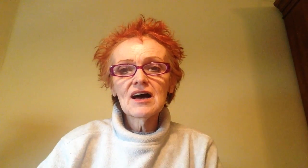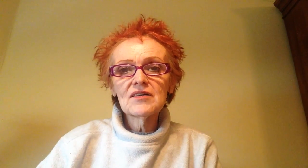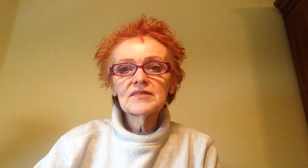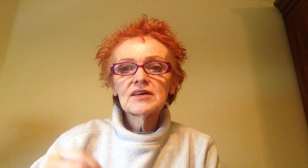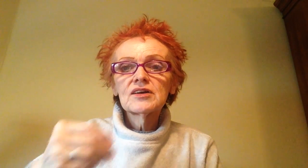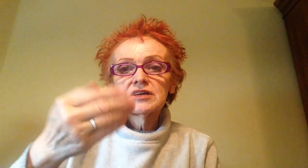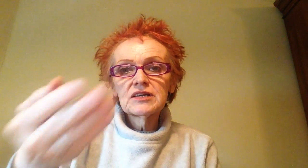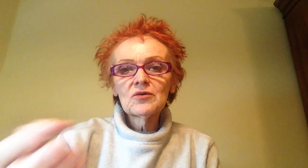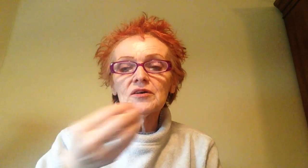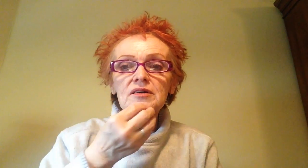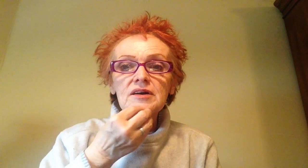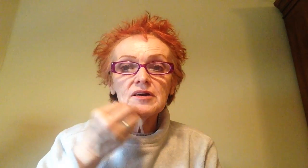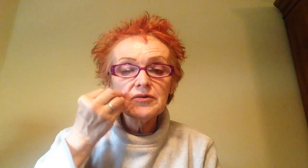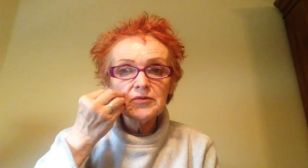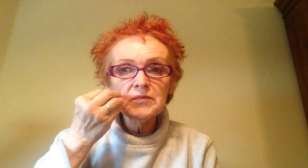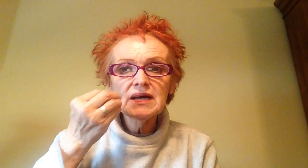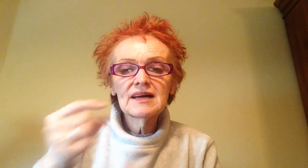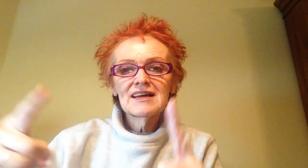of your home